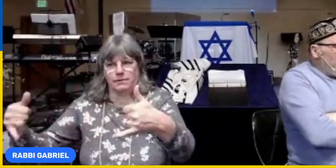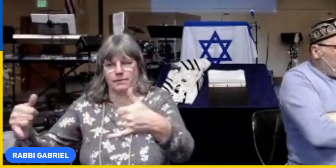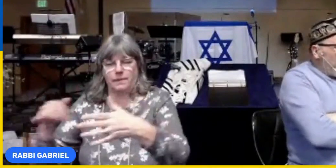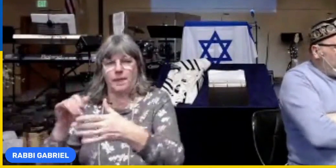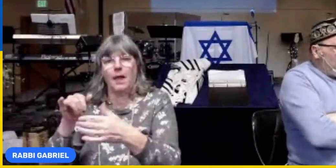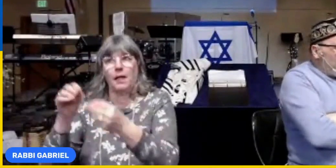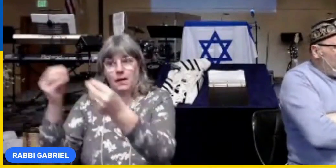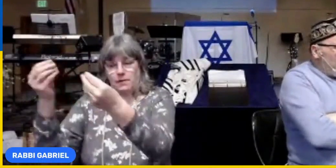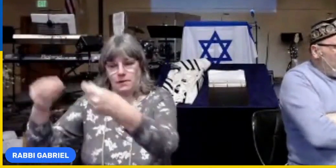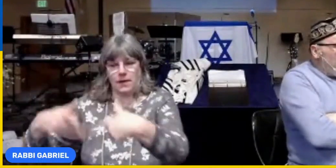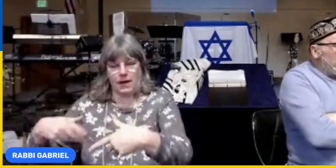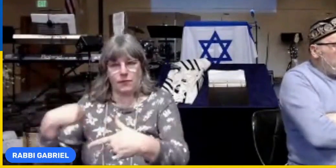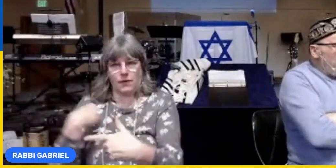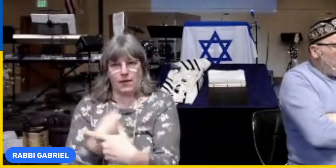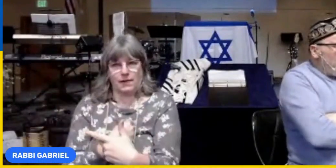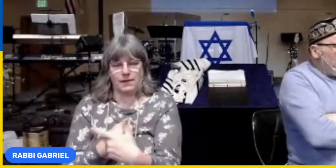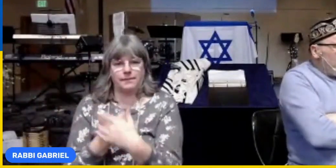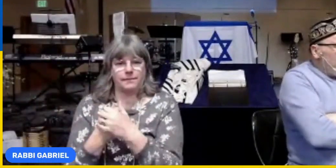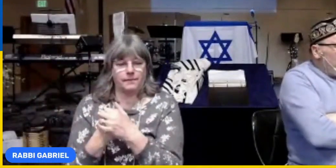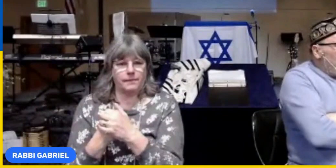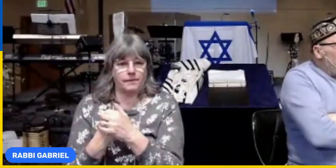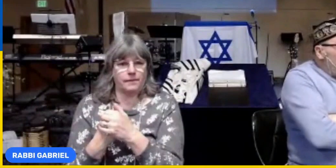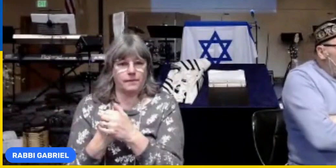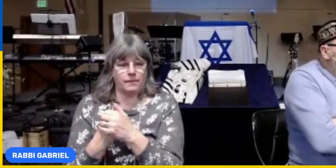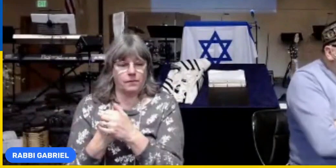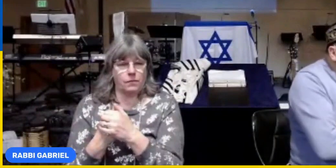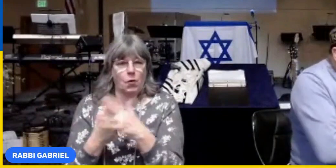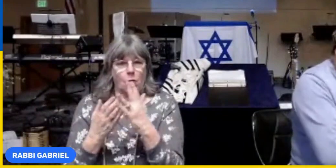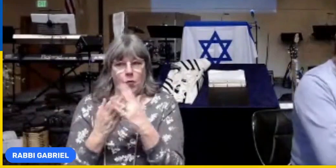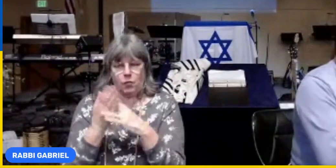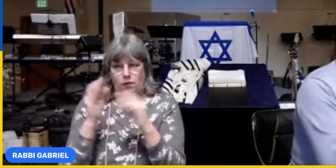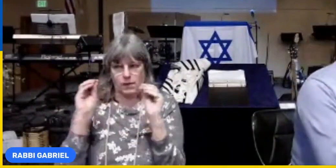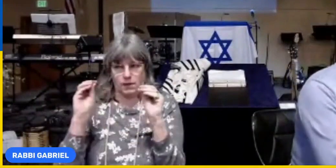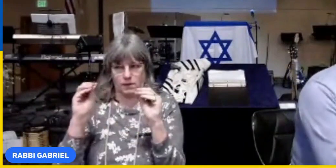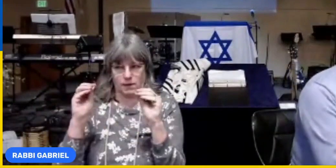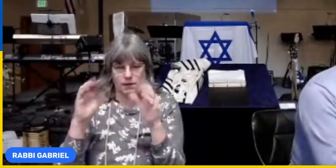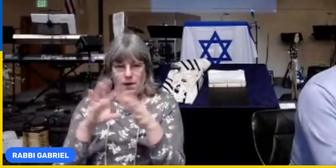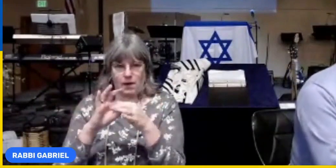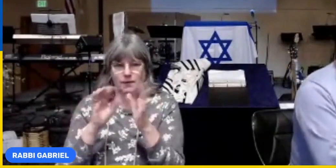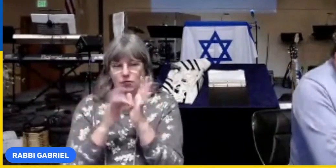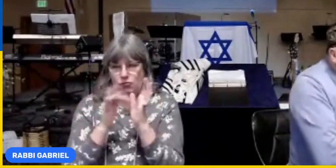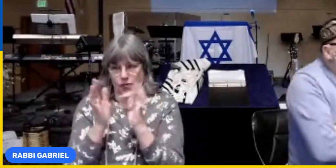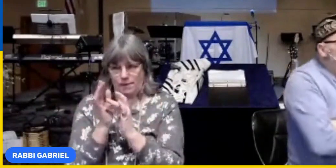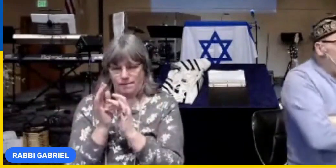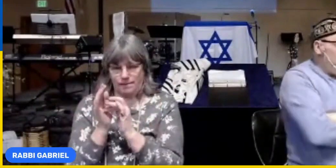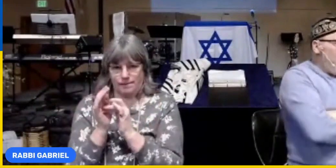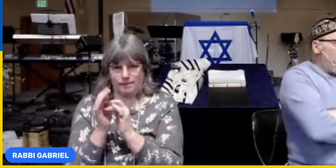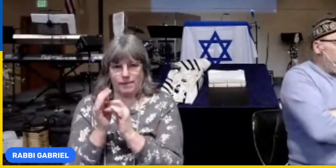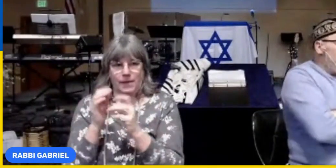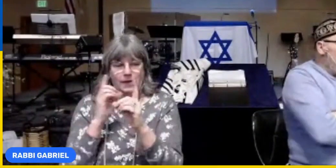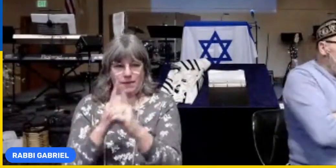that you left us in the Torah through the teachings of Yeshua